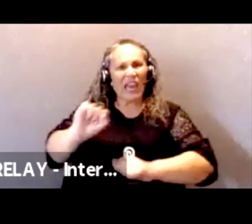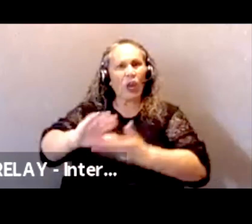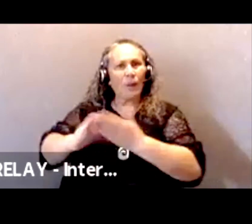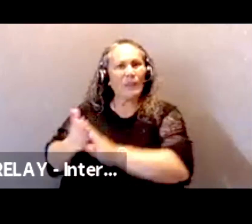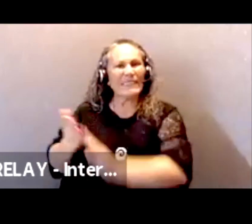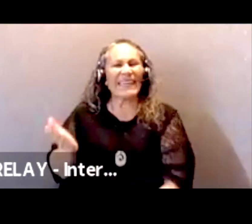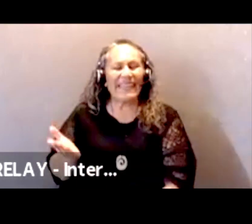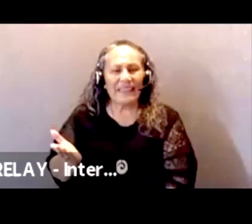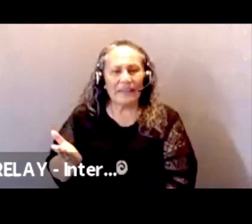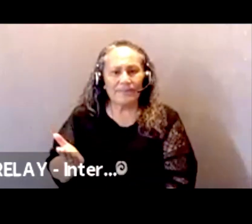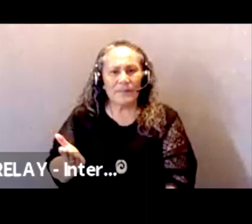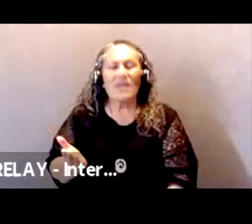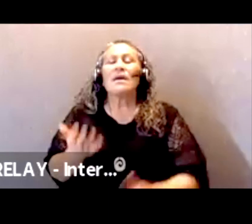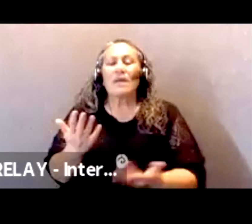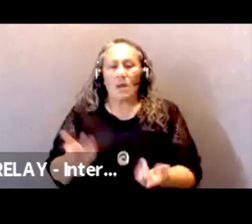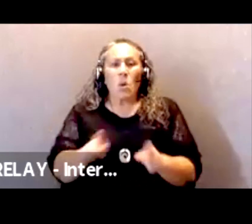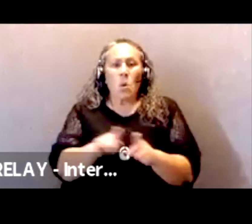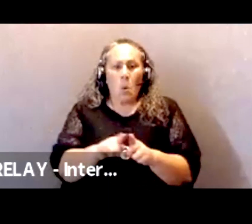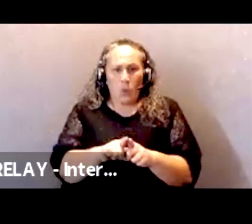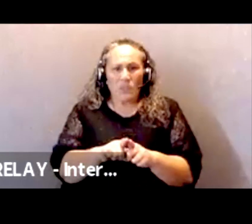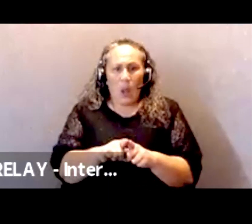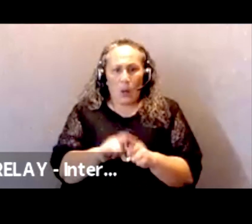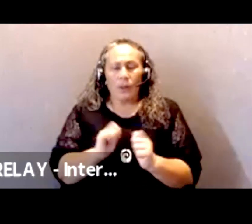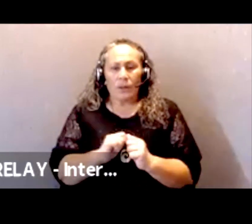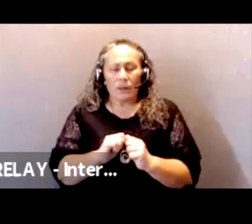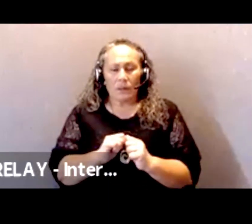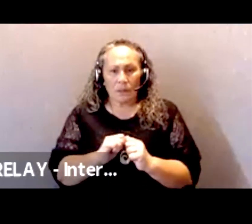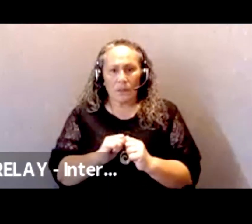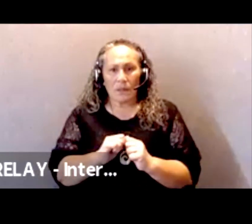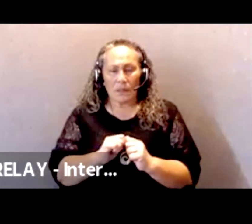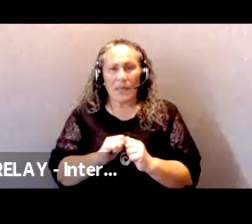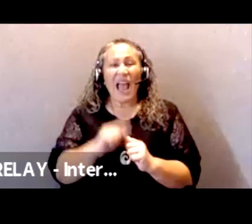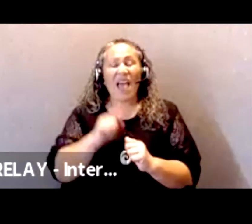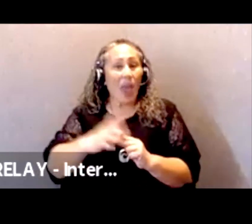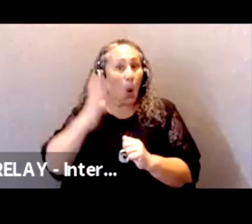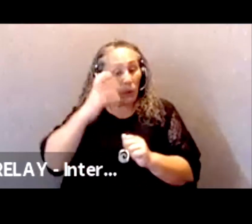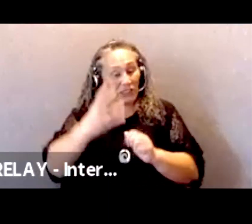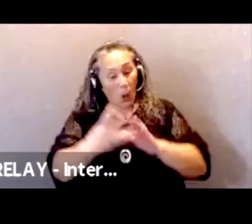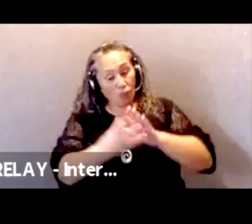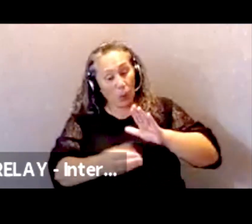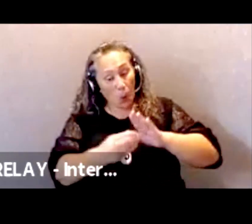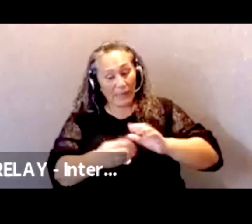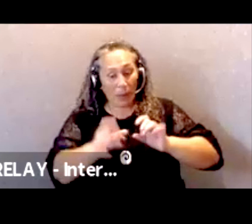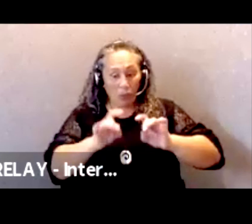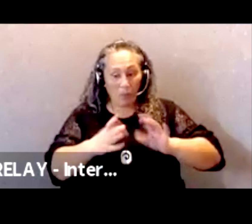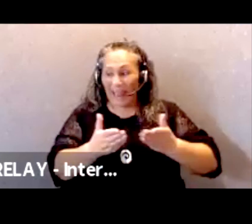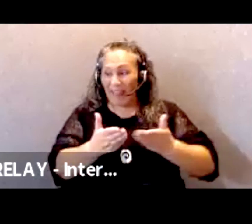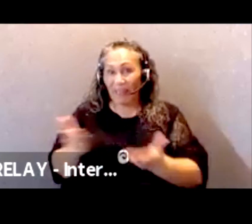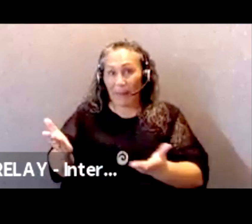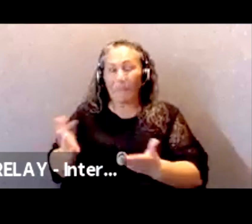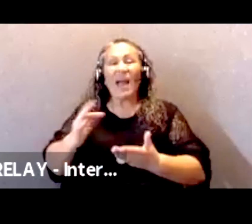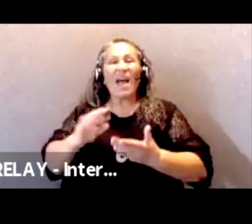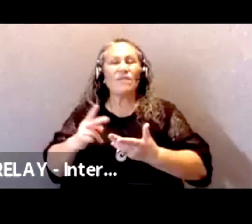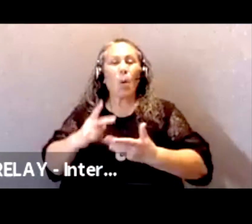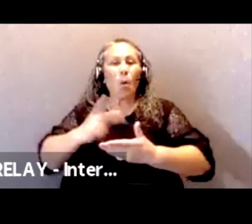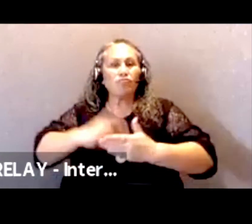that it was also preparing them for the vaccination program, how the vaccination scheduling for